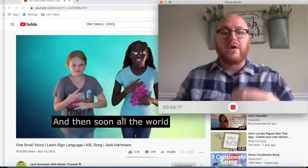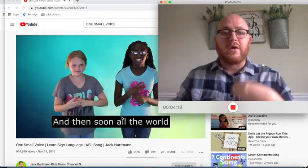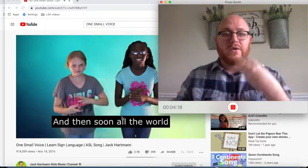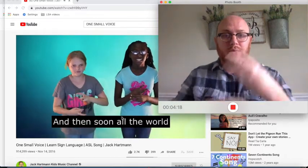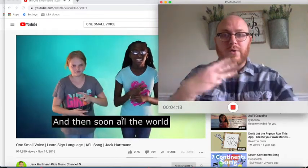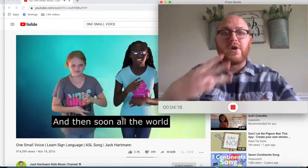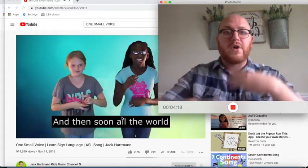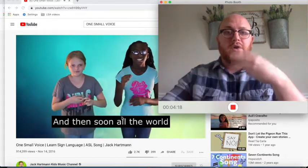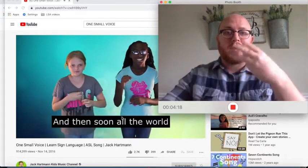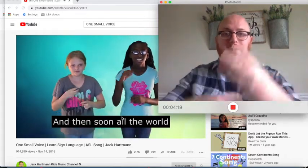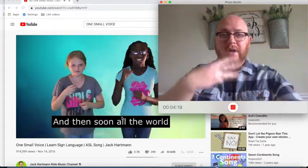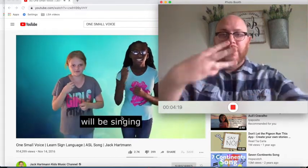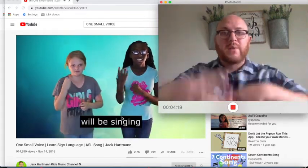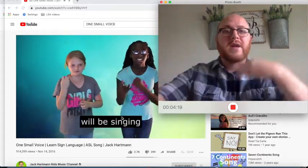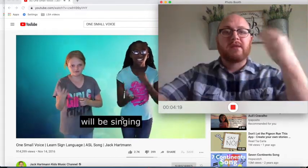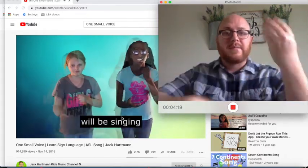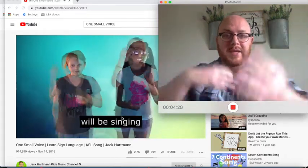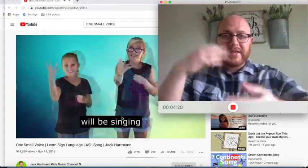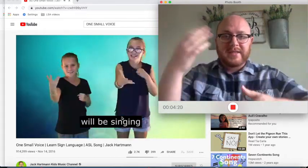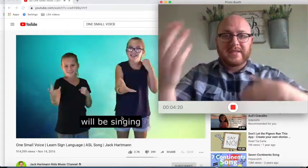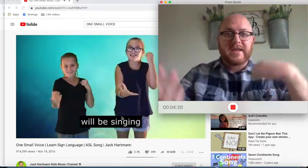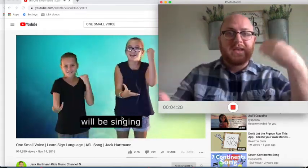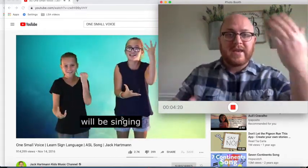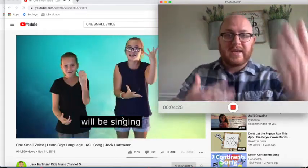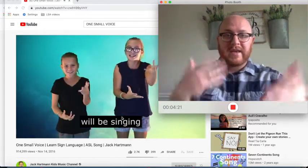the world will be seen.